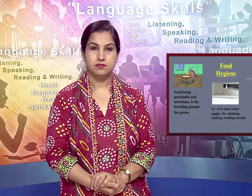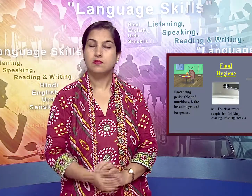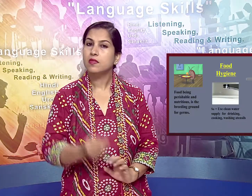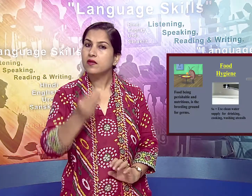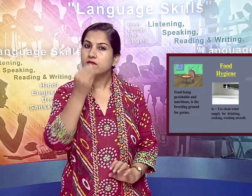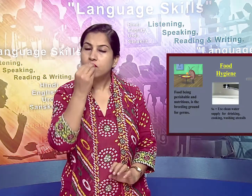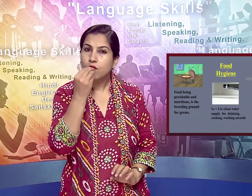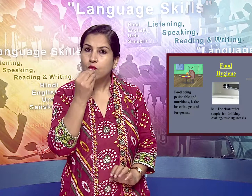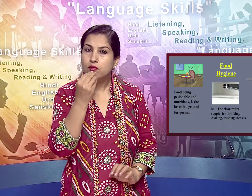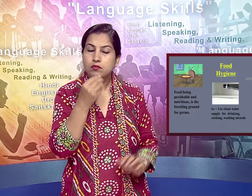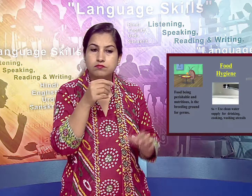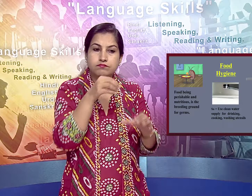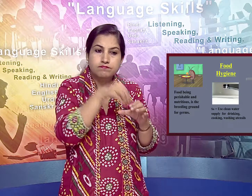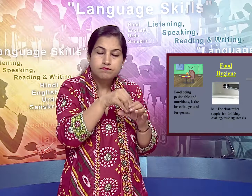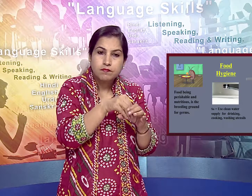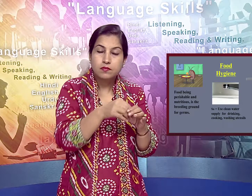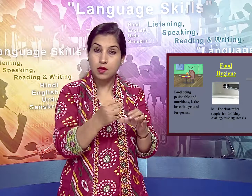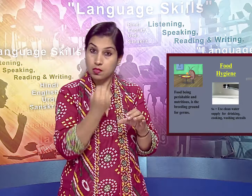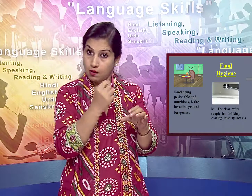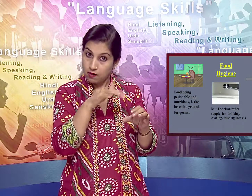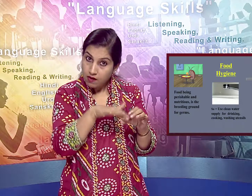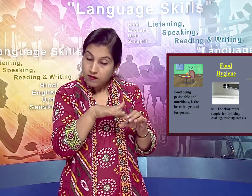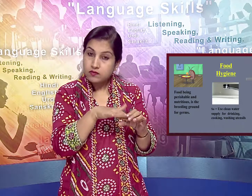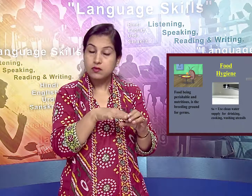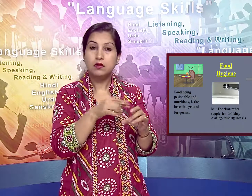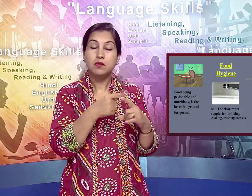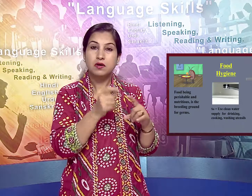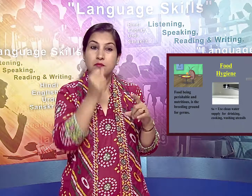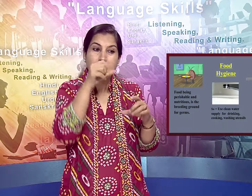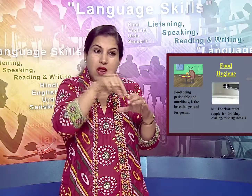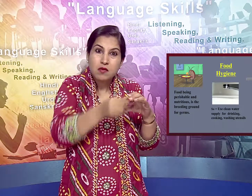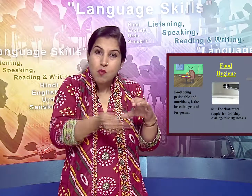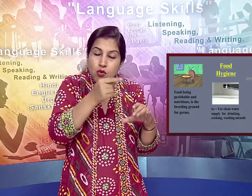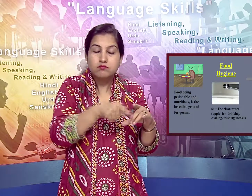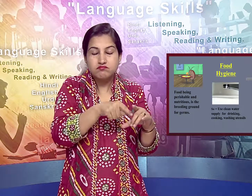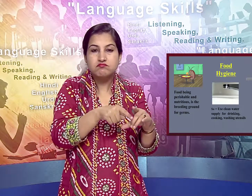Food, being perishable and nutritious, is a breeding ground for germs.